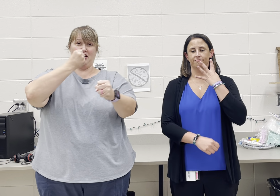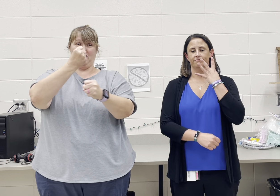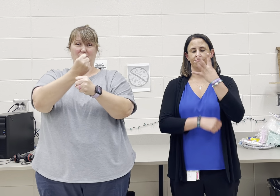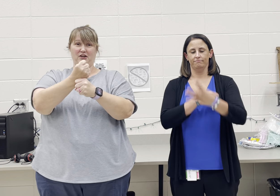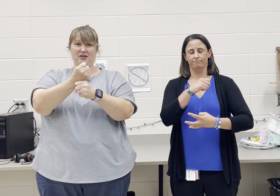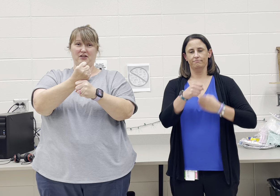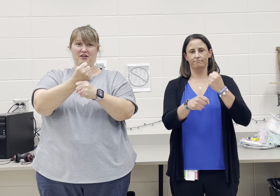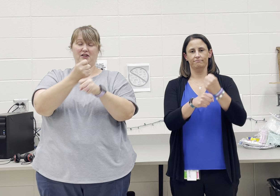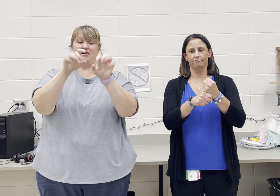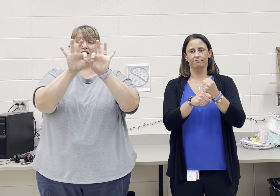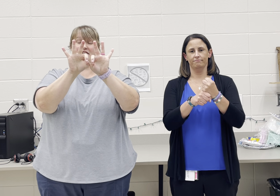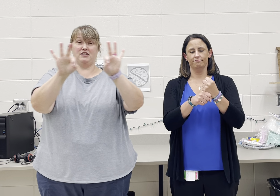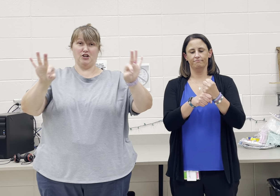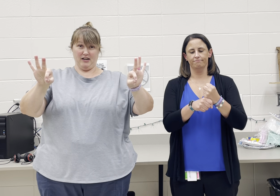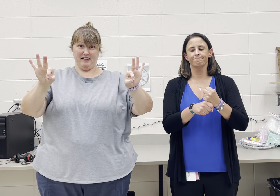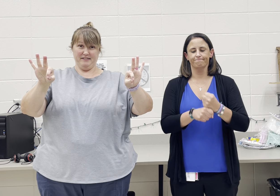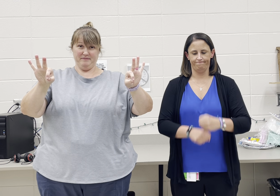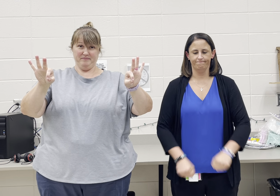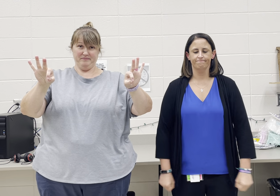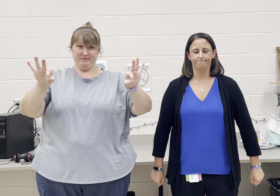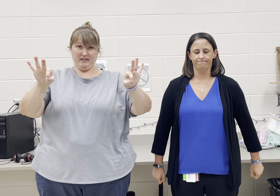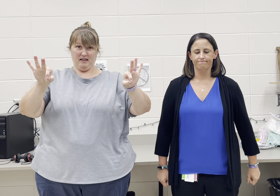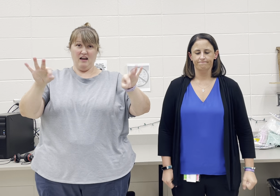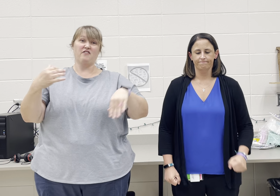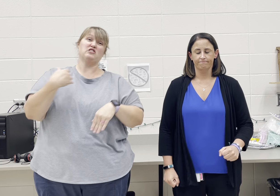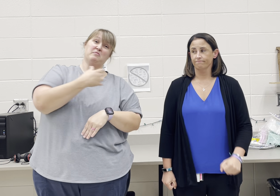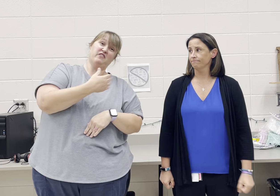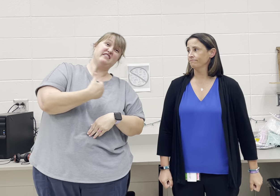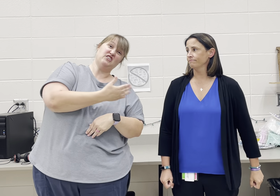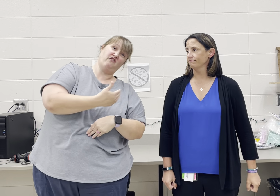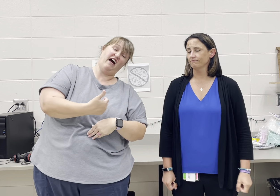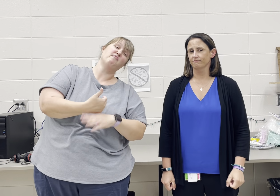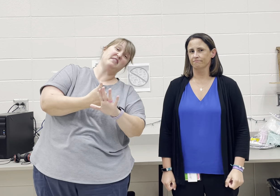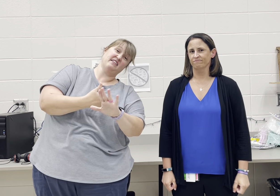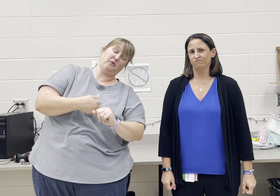4-year degree. For some of us, it took 5, but that's okay.